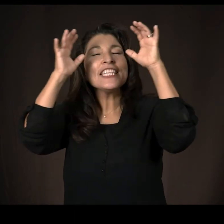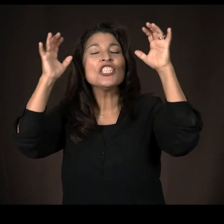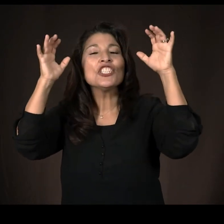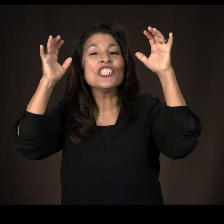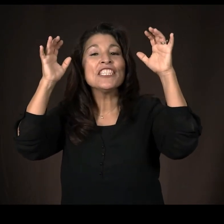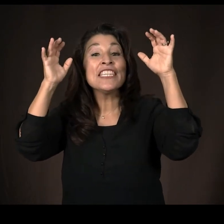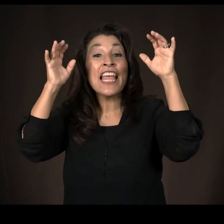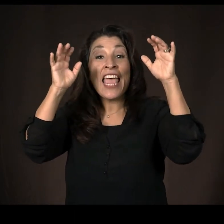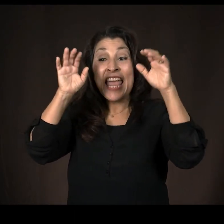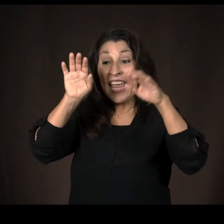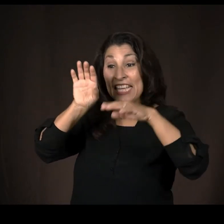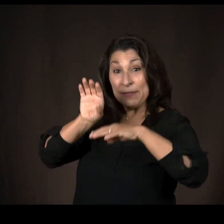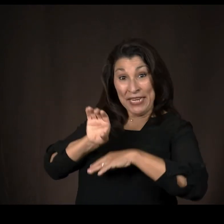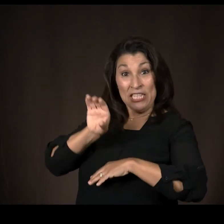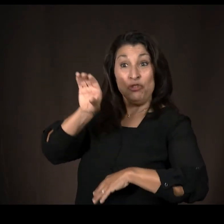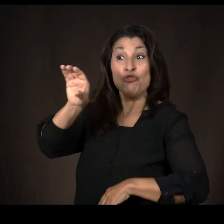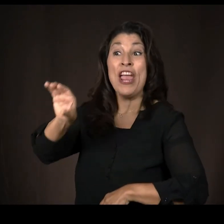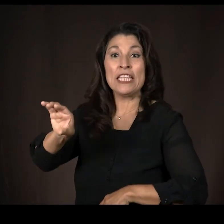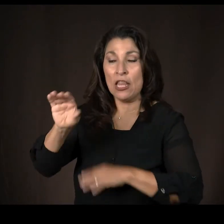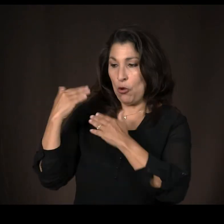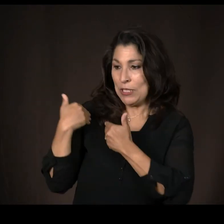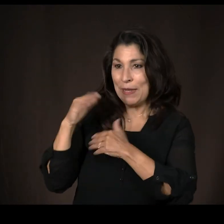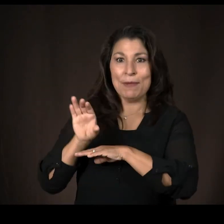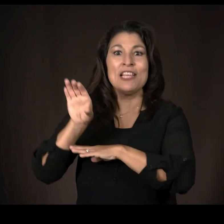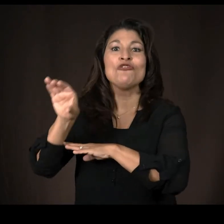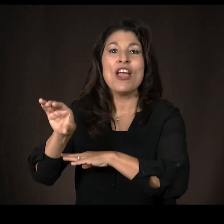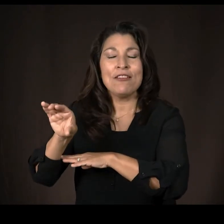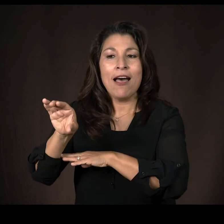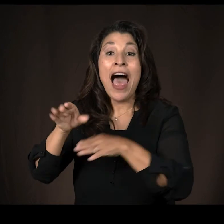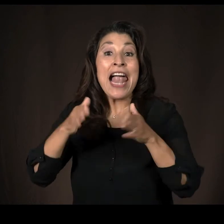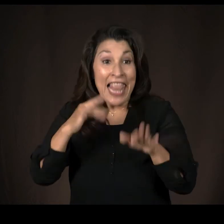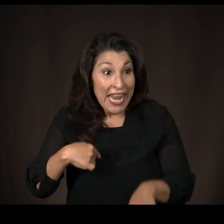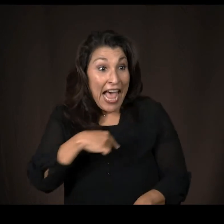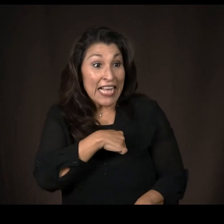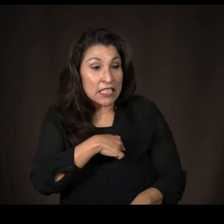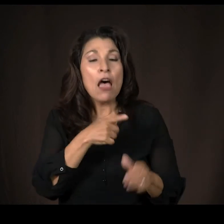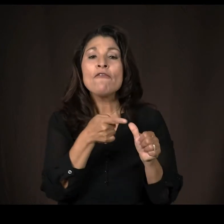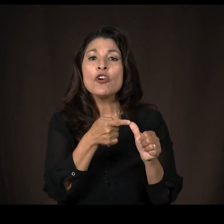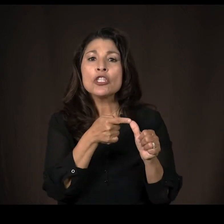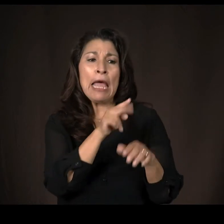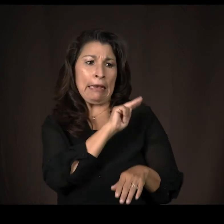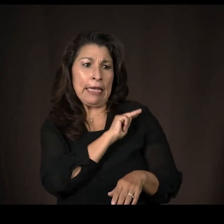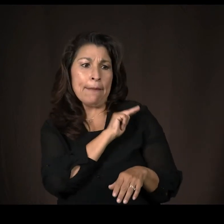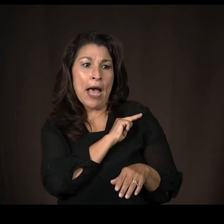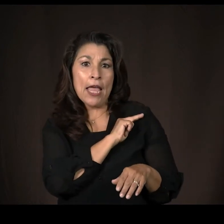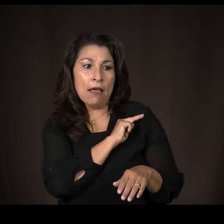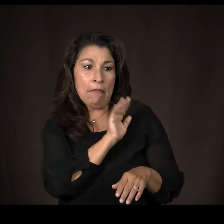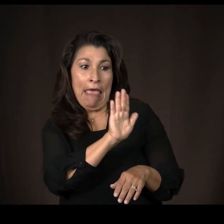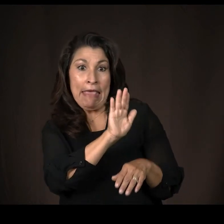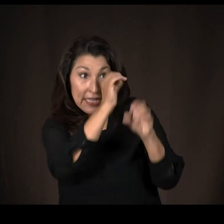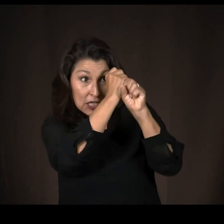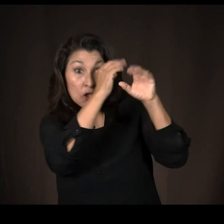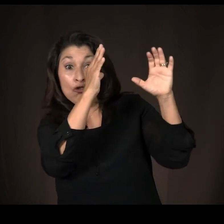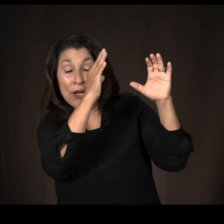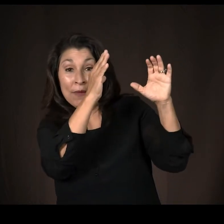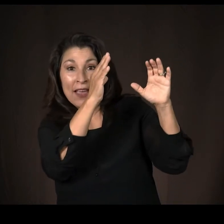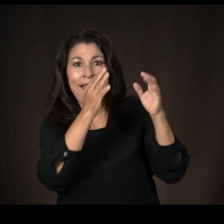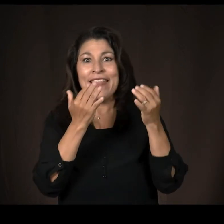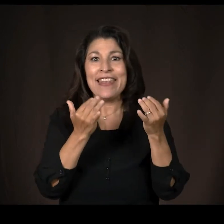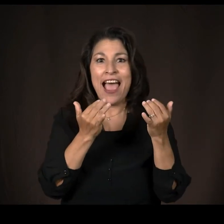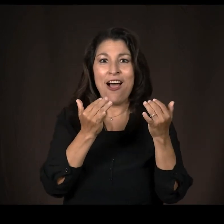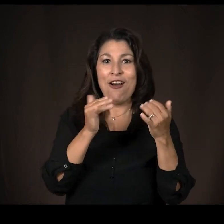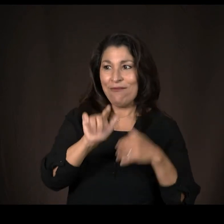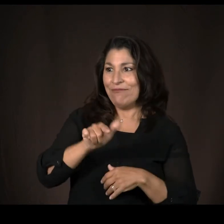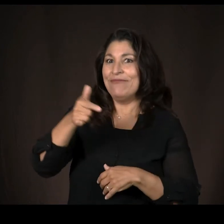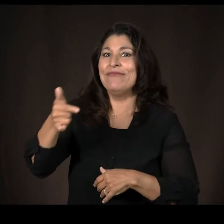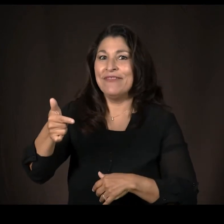being transferred. Let us rebuild the wall. First, it was just Nehemiah's vision. Now,